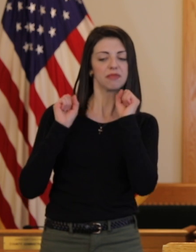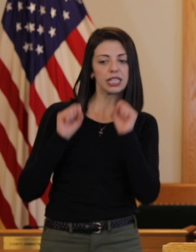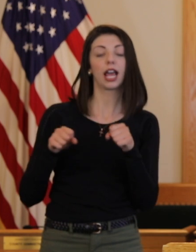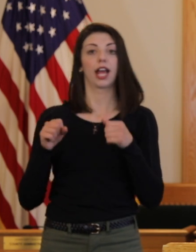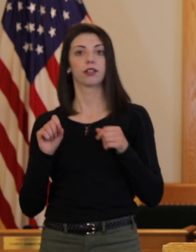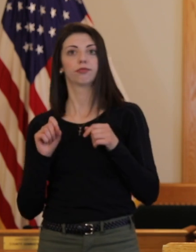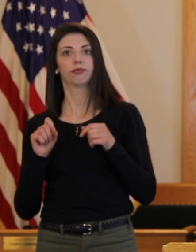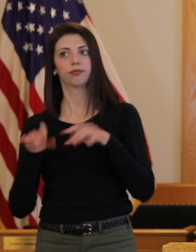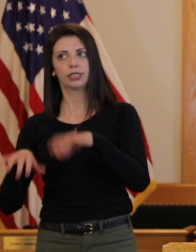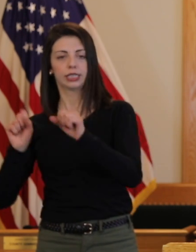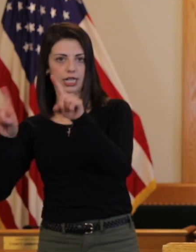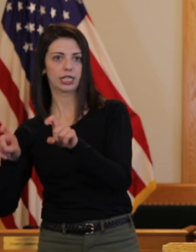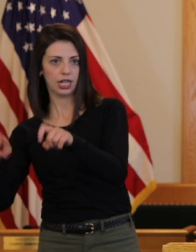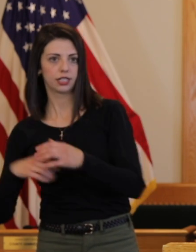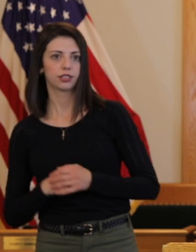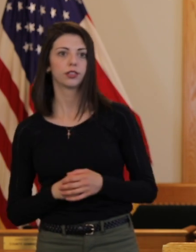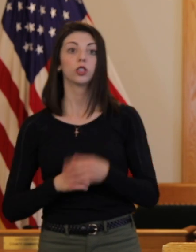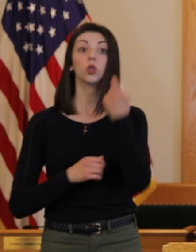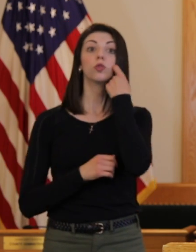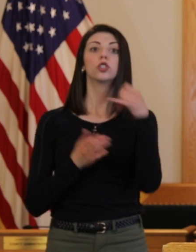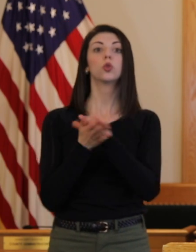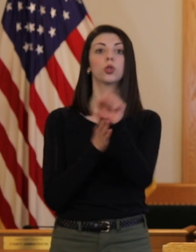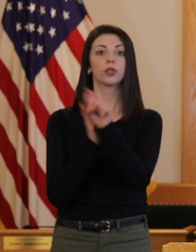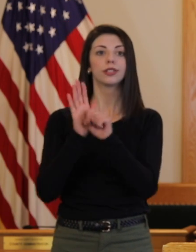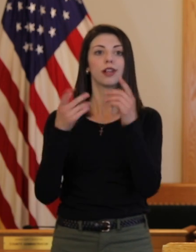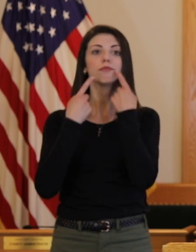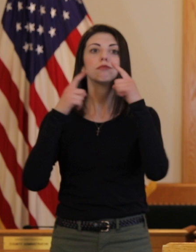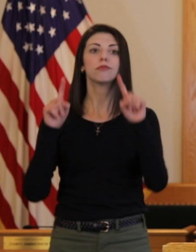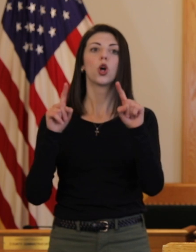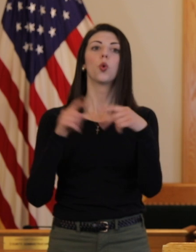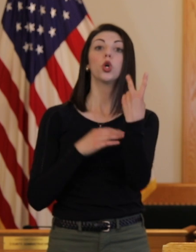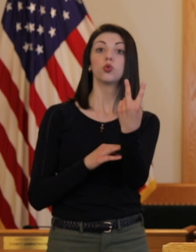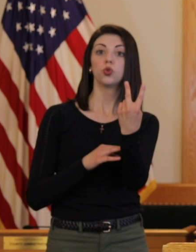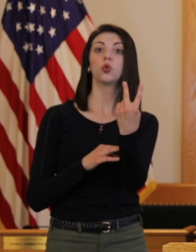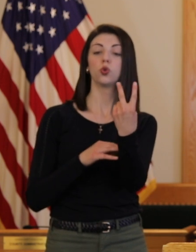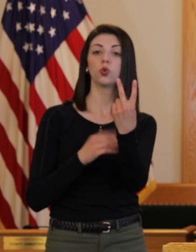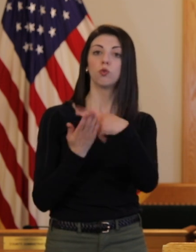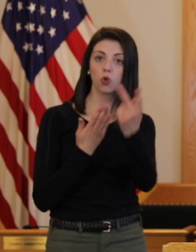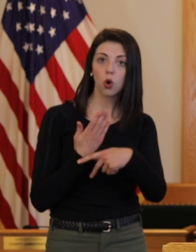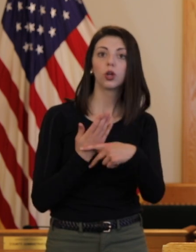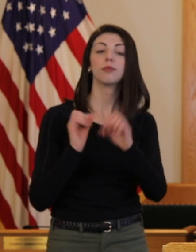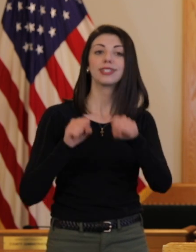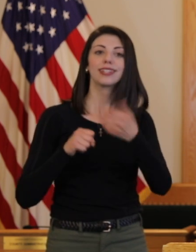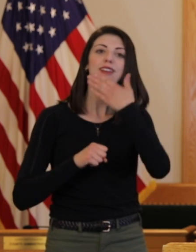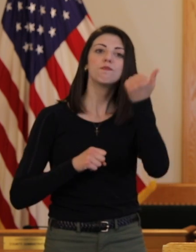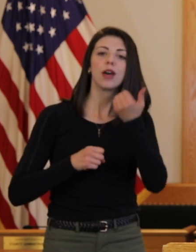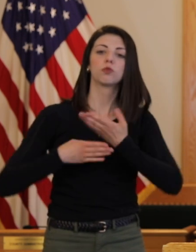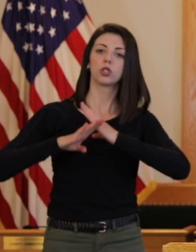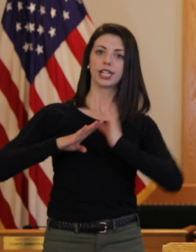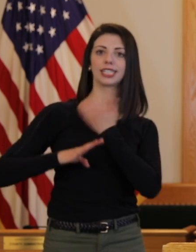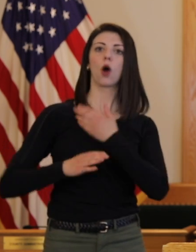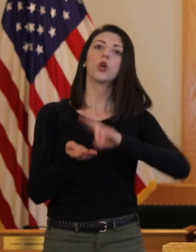Recently, New York State has announced 2 initiatives aimed at protecting our vulnerable residents in nursing homes and adult care facilities.